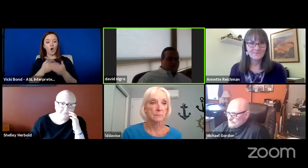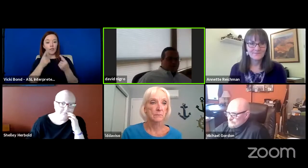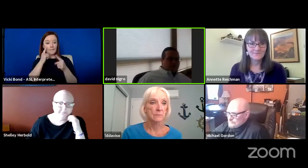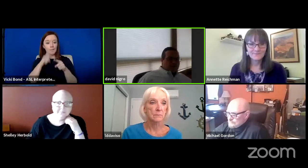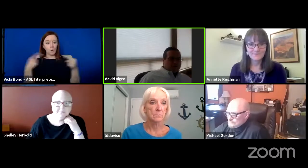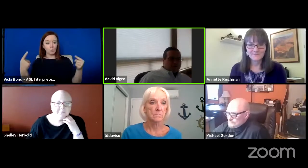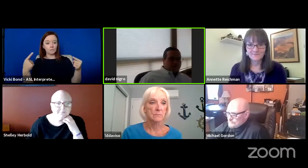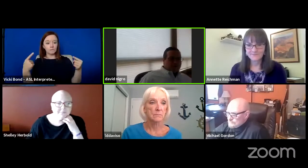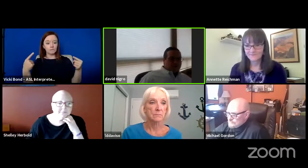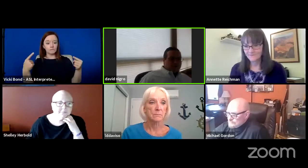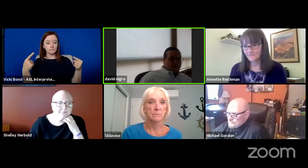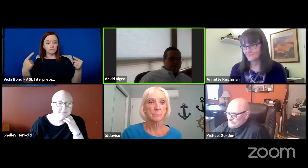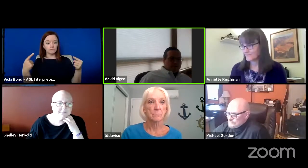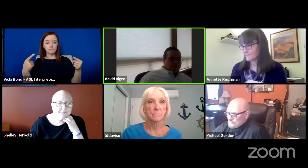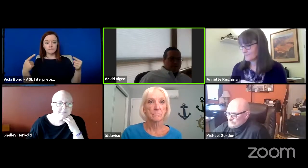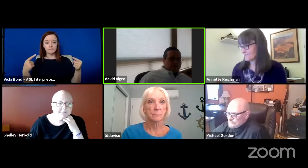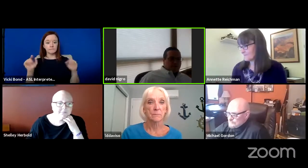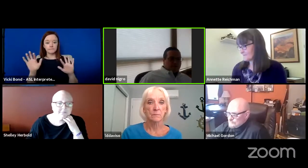opposed?